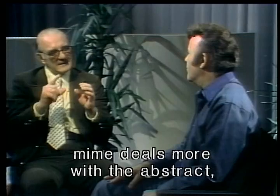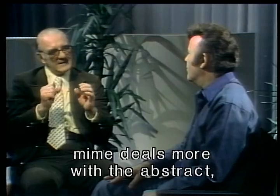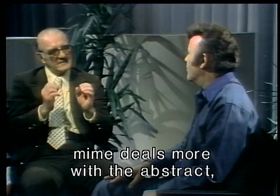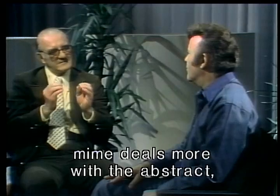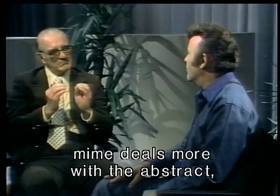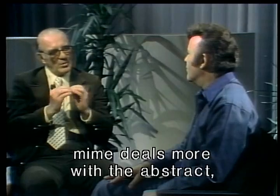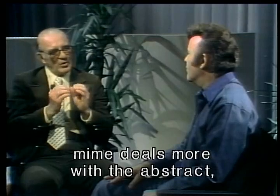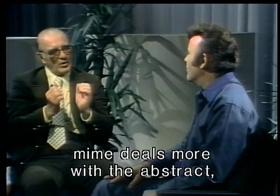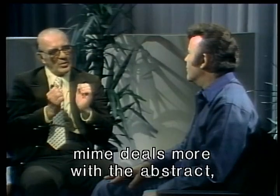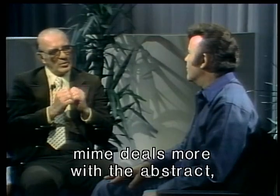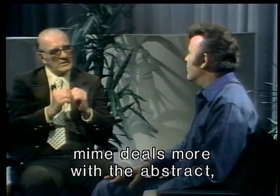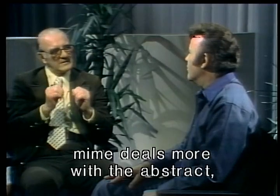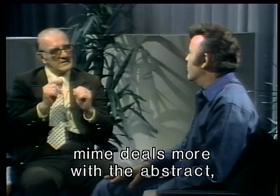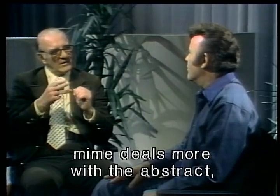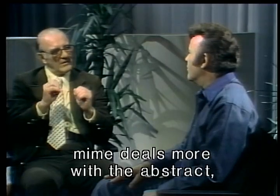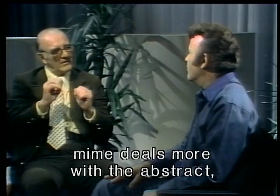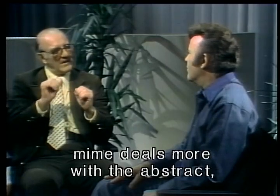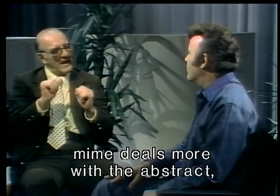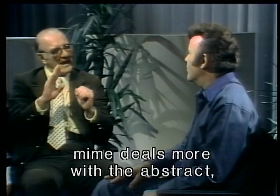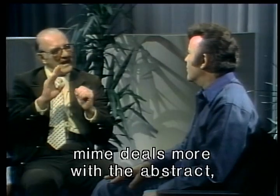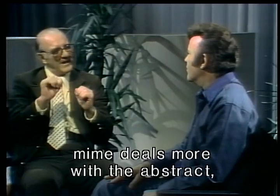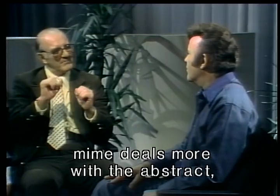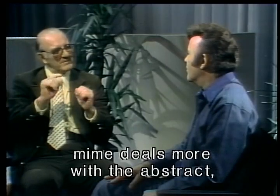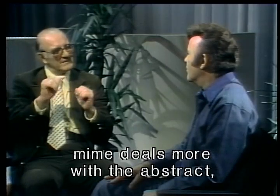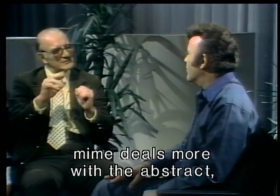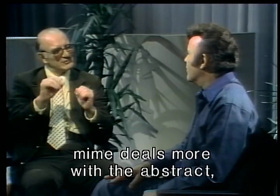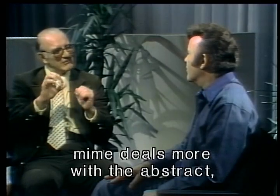deals more with the abstract.